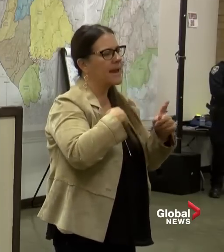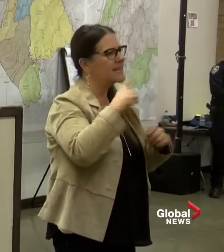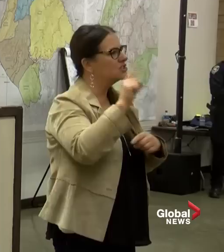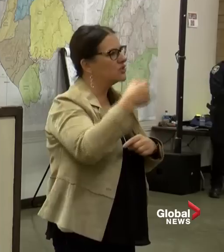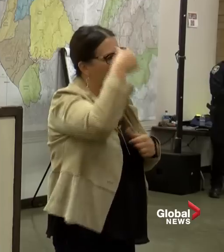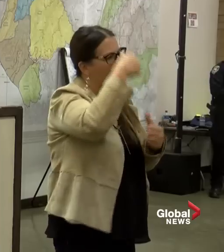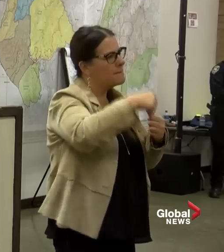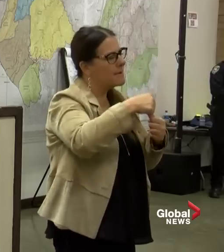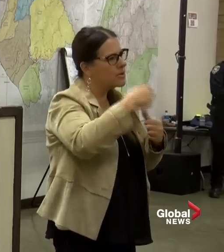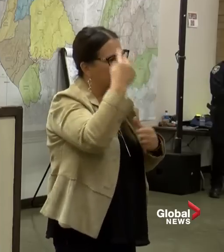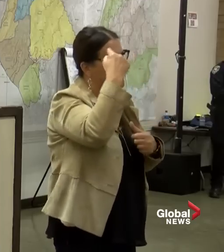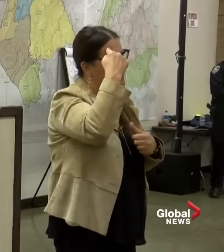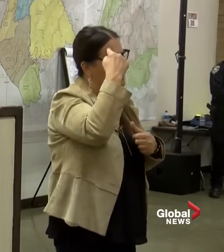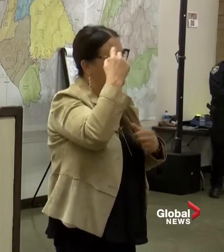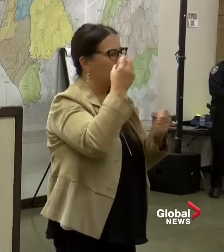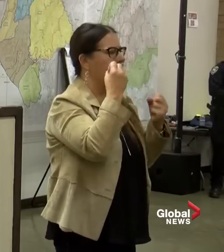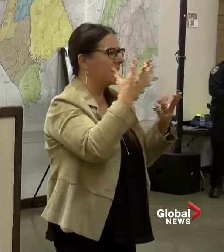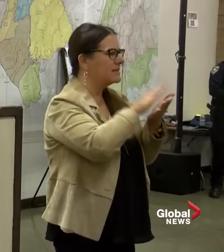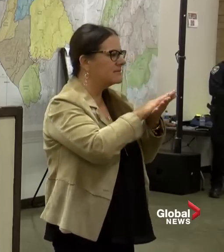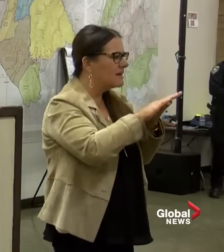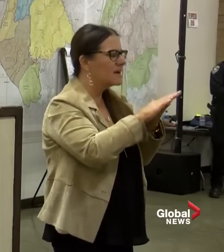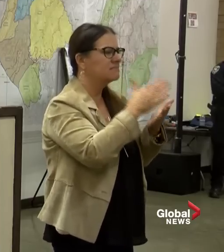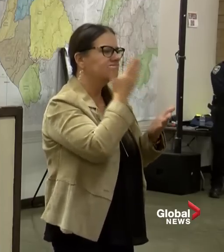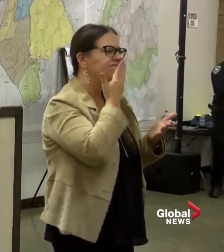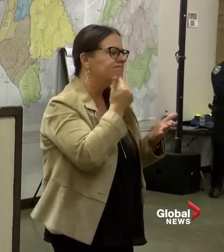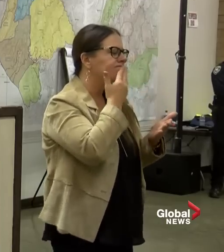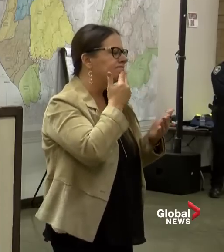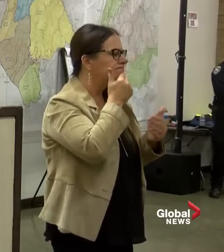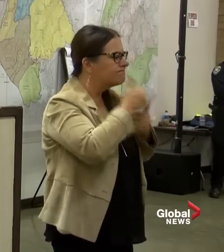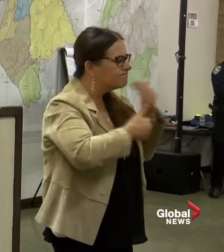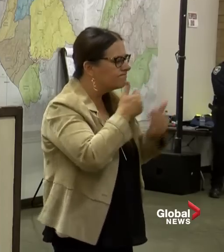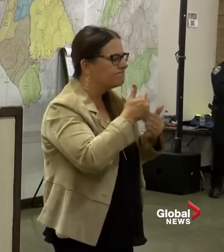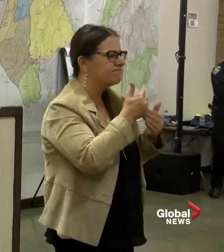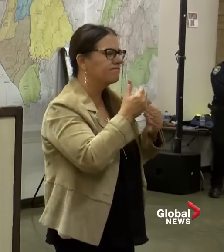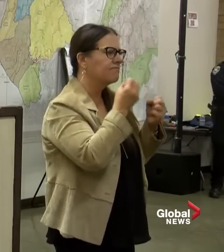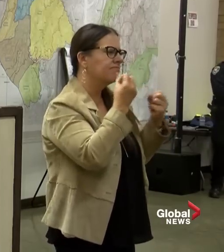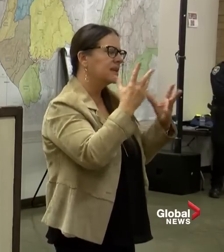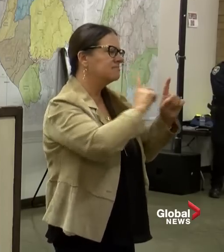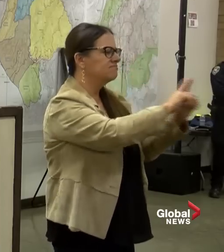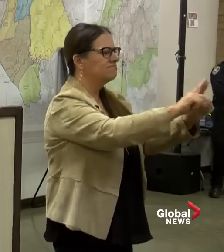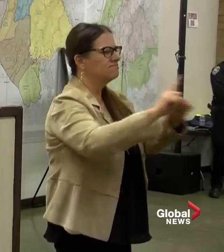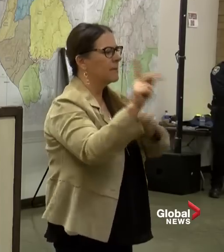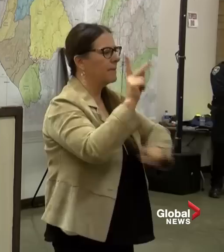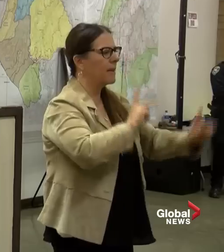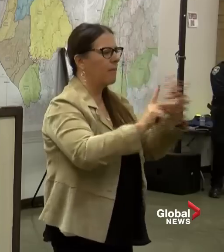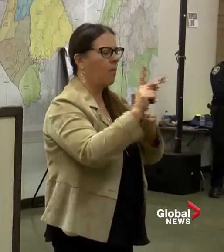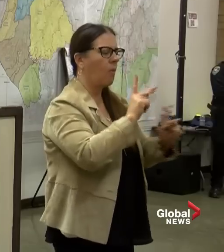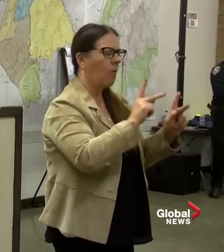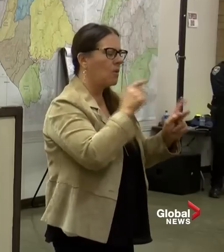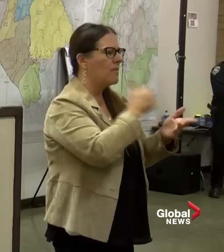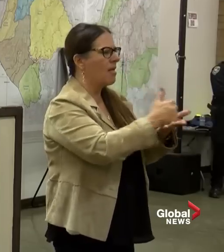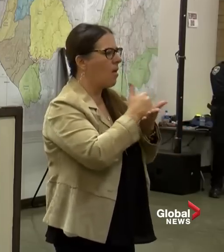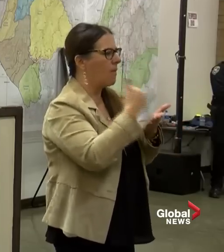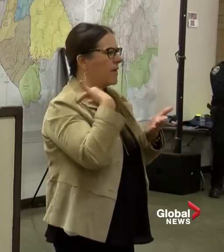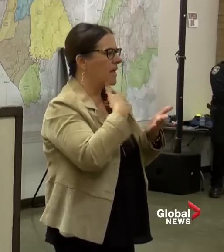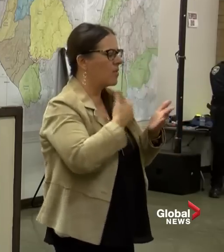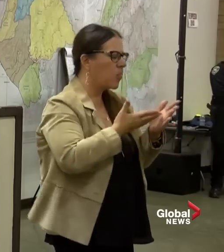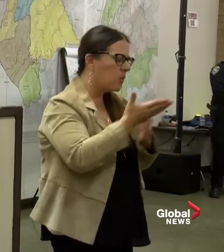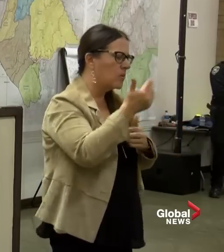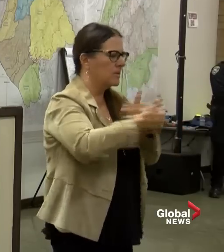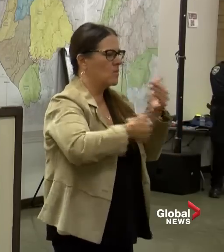think of all the many kindnesses from all the different from all the people that have been helping us through this